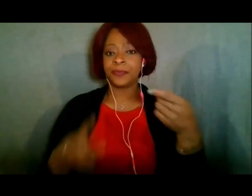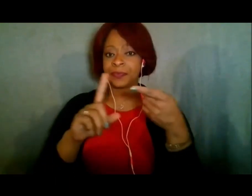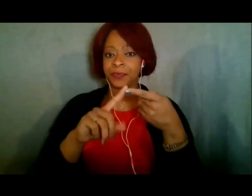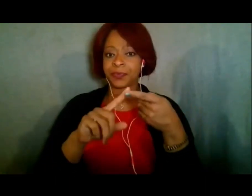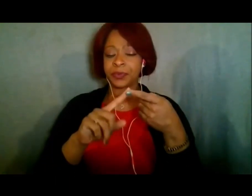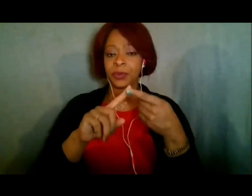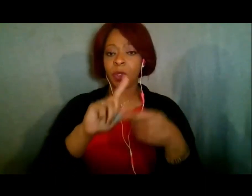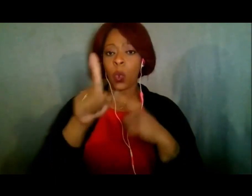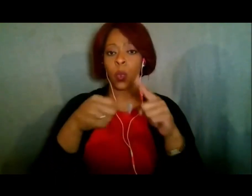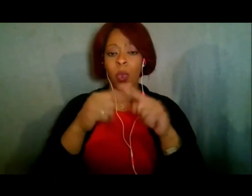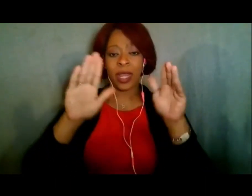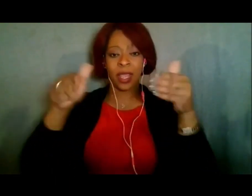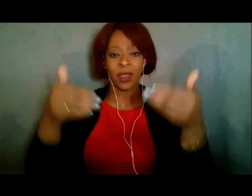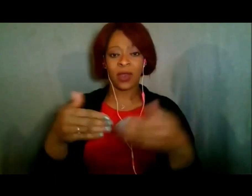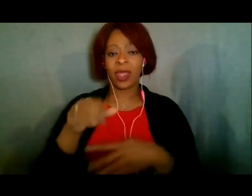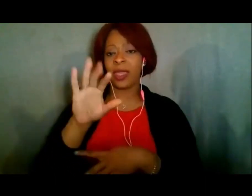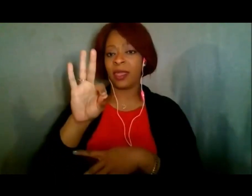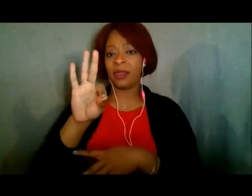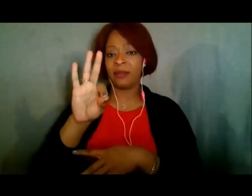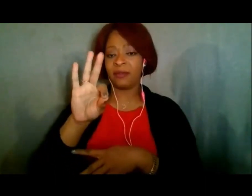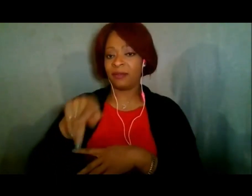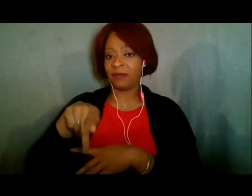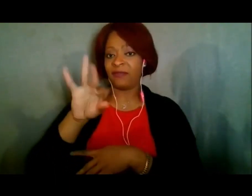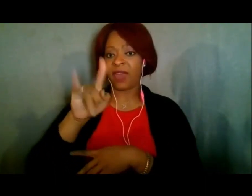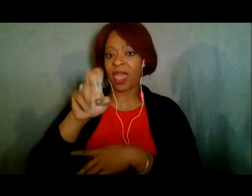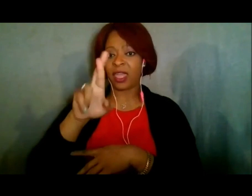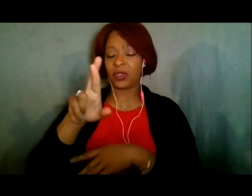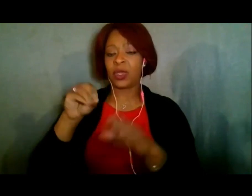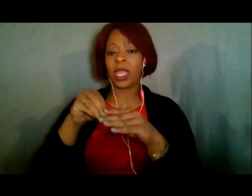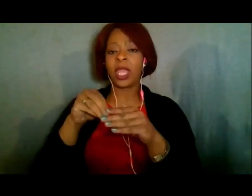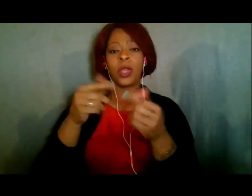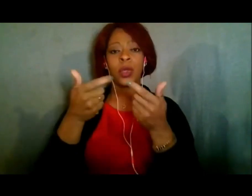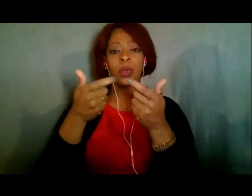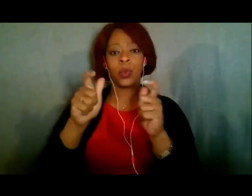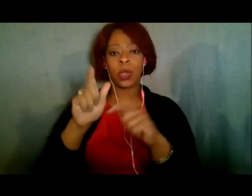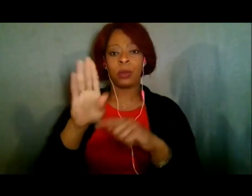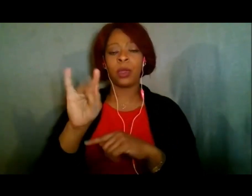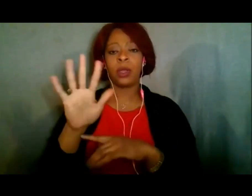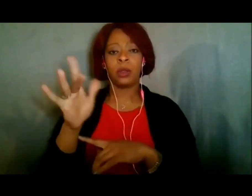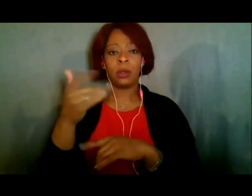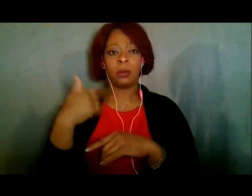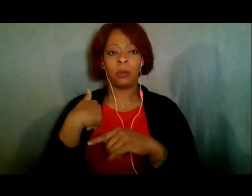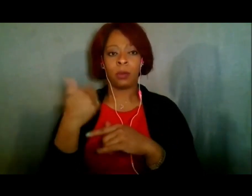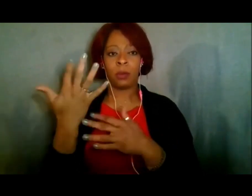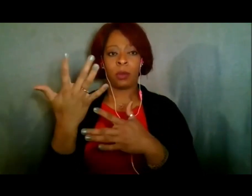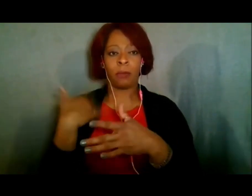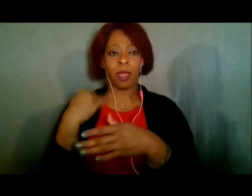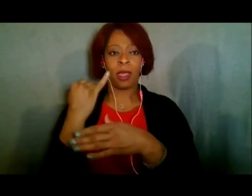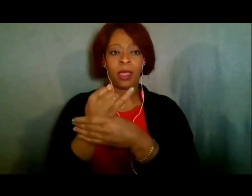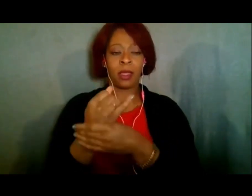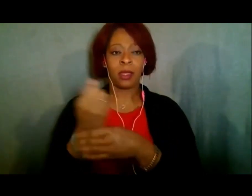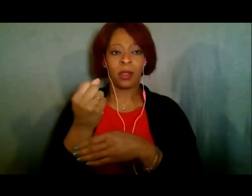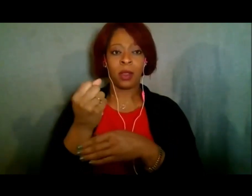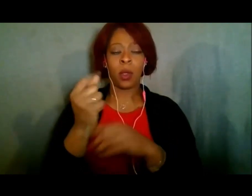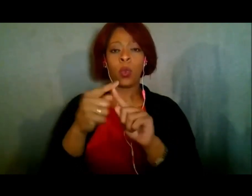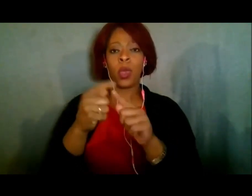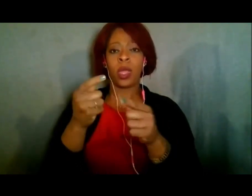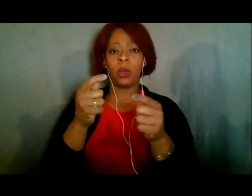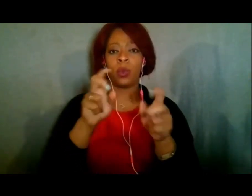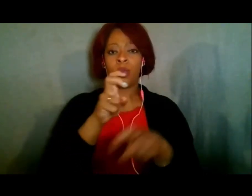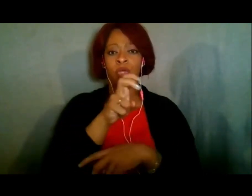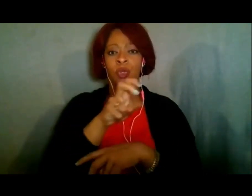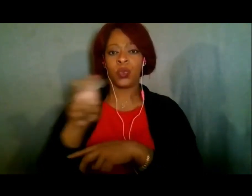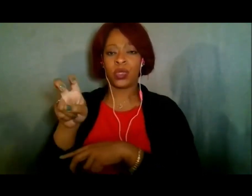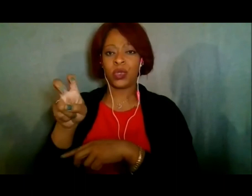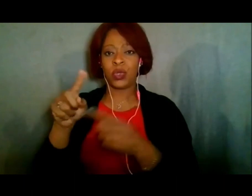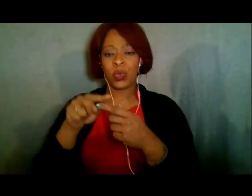when they introduced the Pfizer in Great Britain. Let me interrupt just one moment. As we switch back